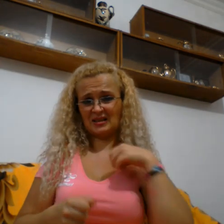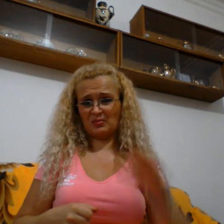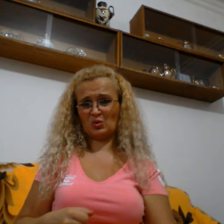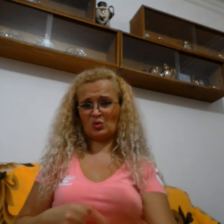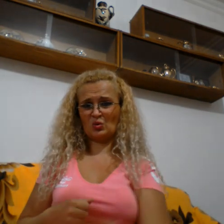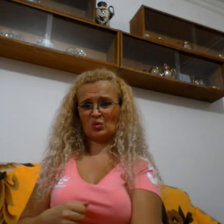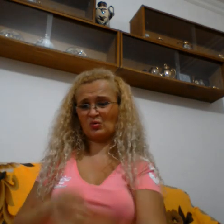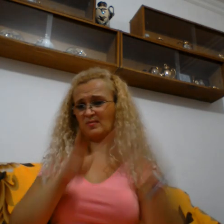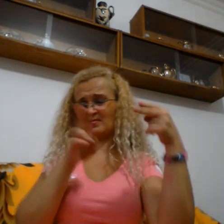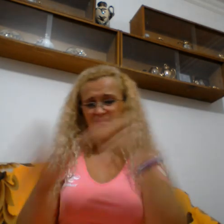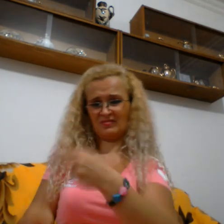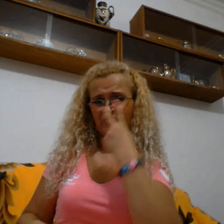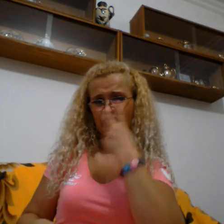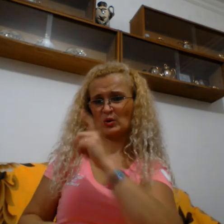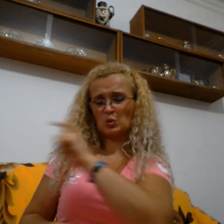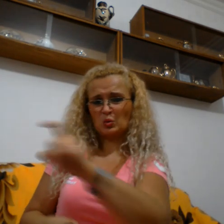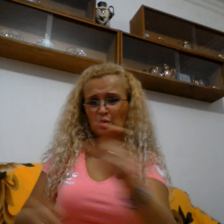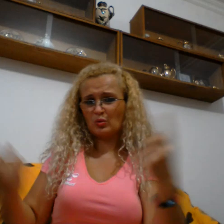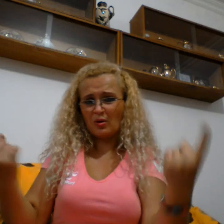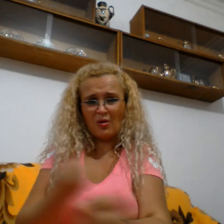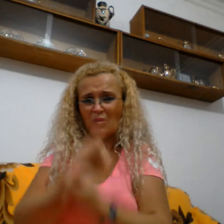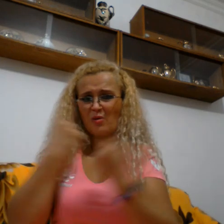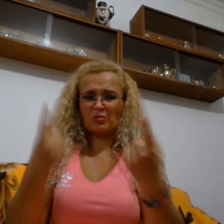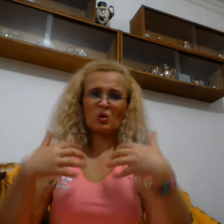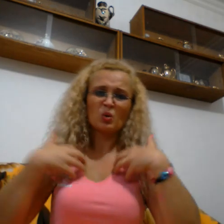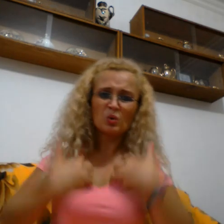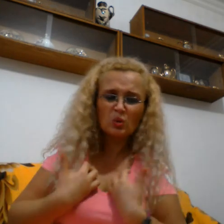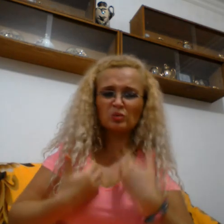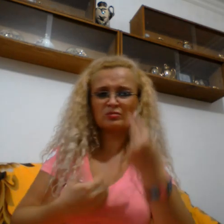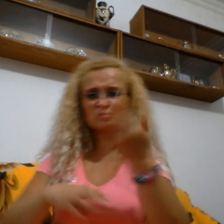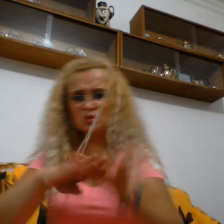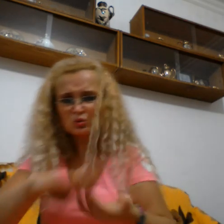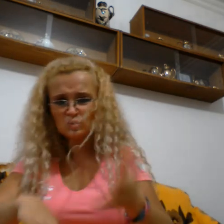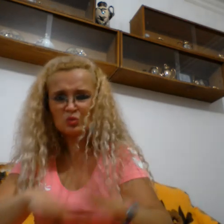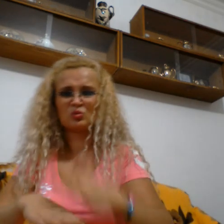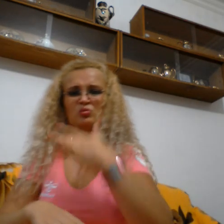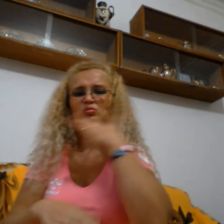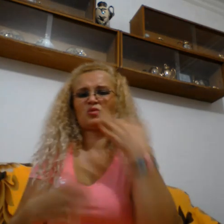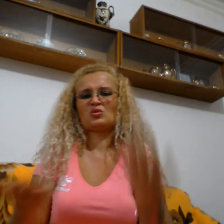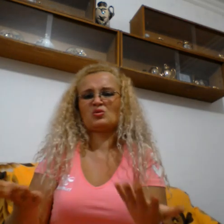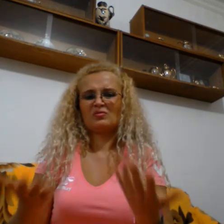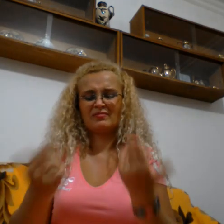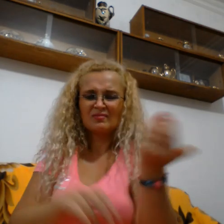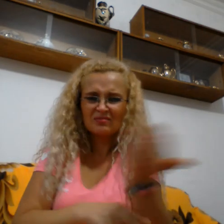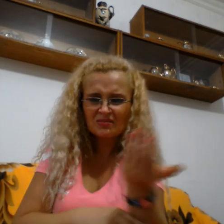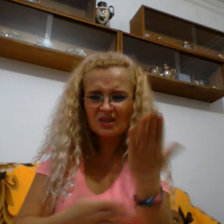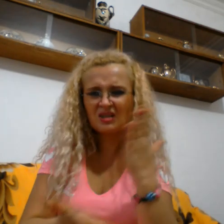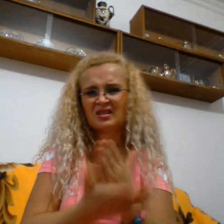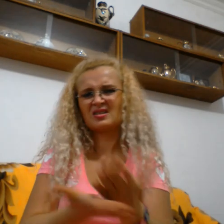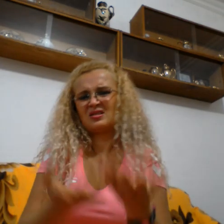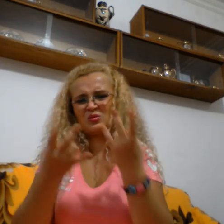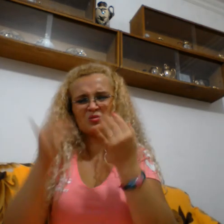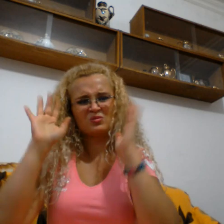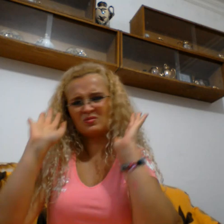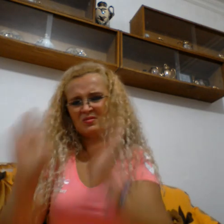second flight. Kimbrough himself previously flown on space shuttle mission STS-126. So this will be his first flight on a